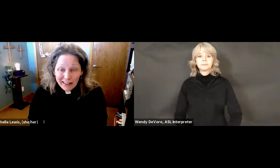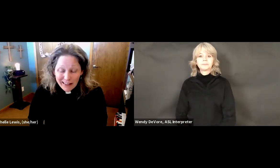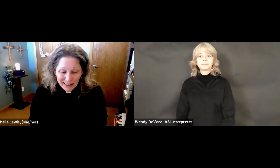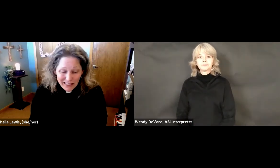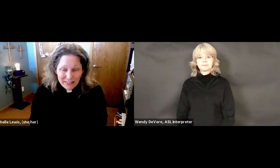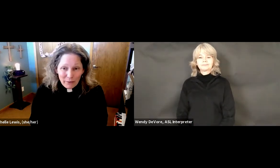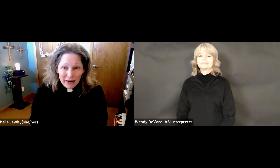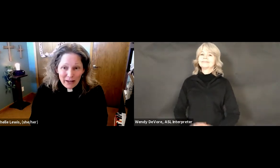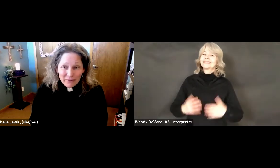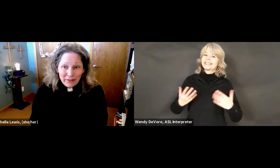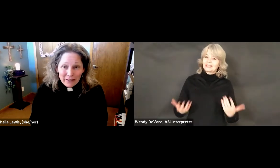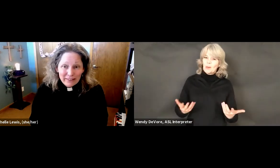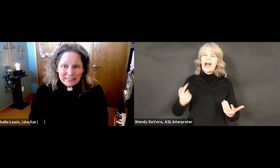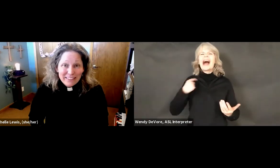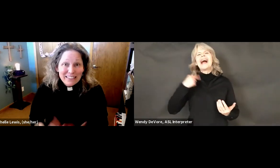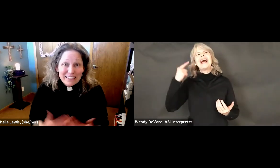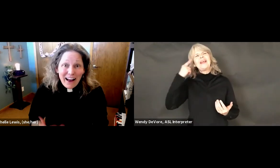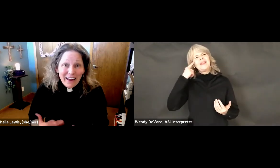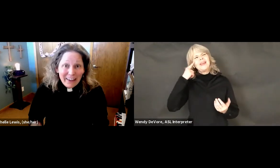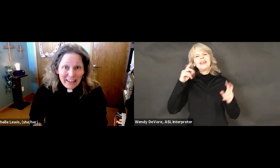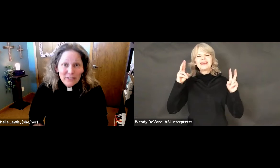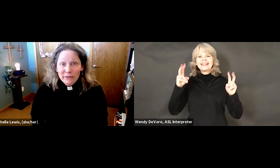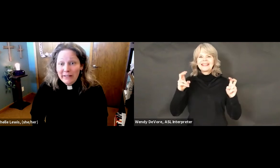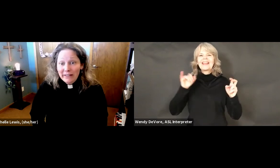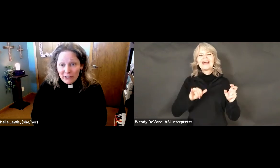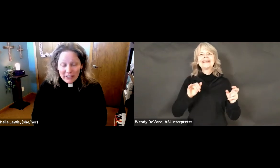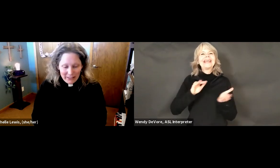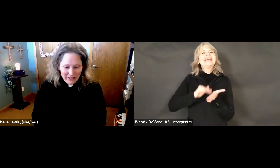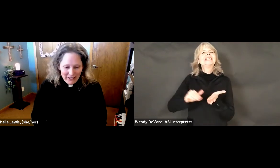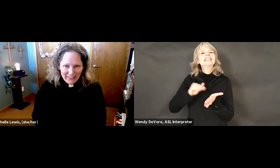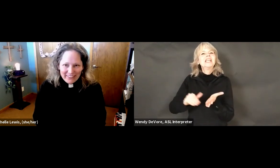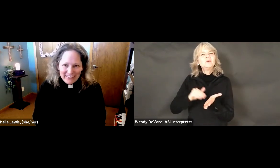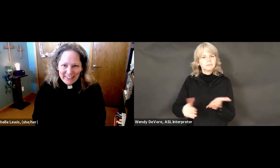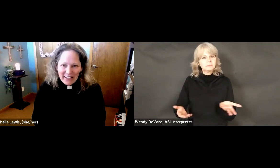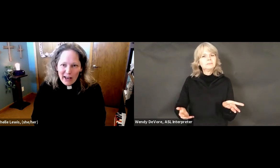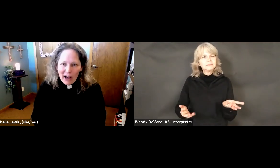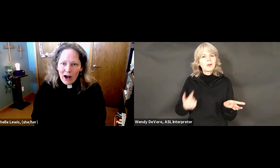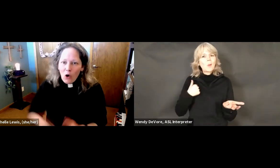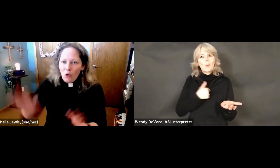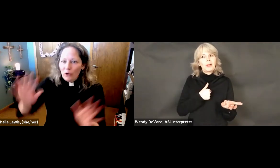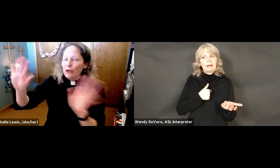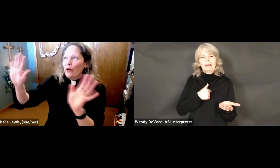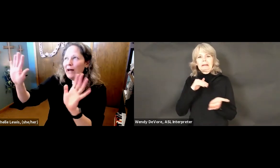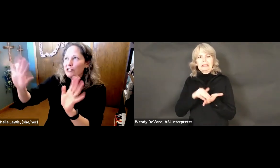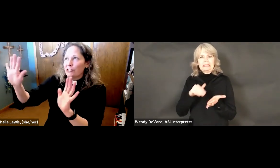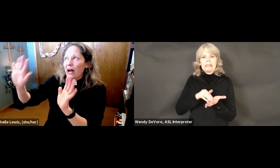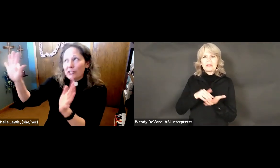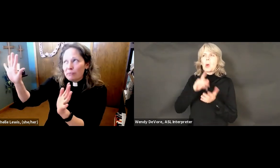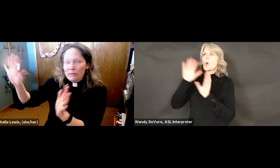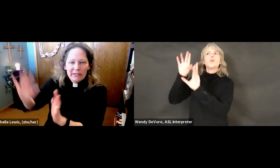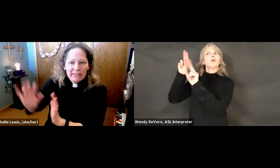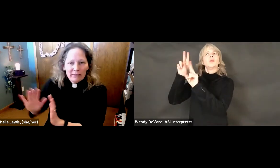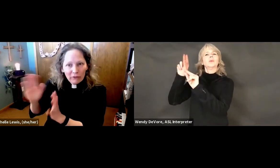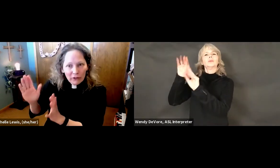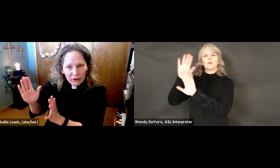Now, I think that's a way of like just not answering Jesus. Oh, no, I should